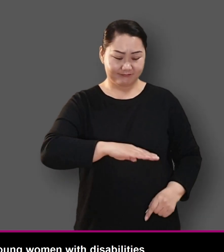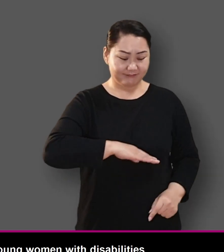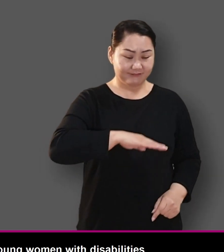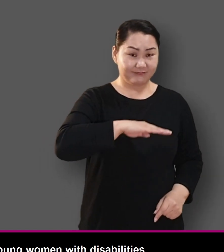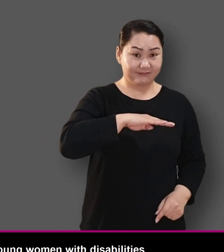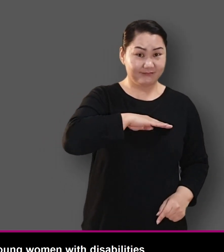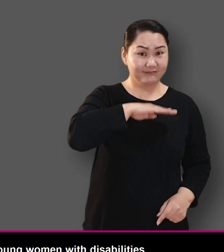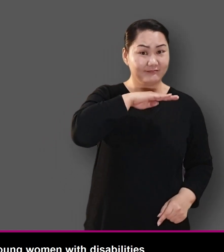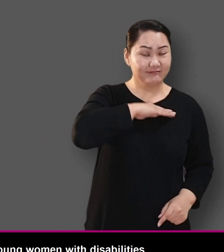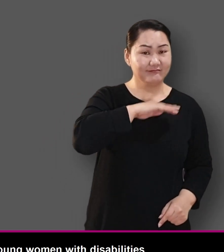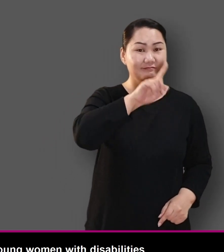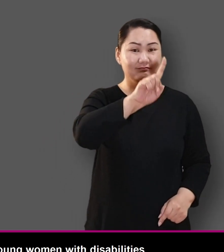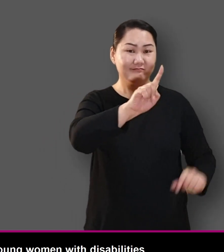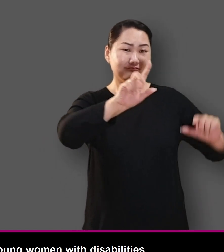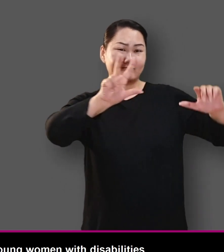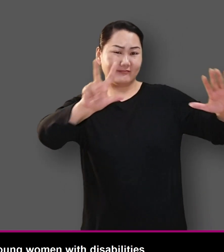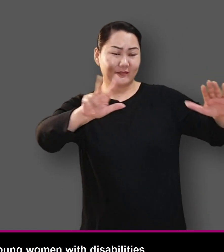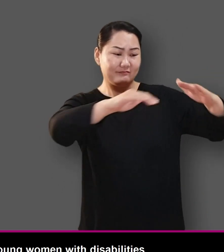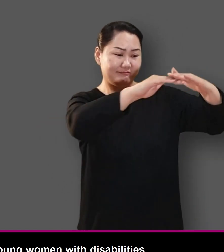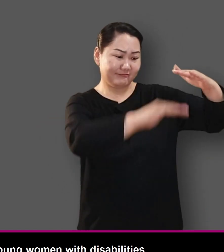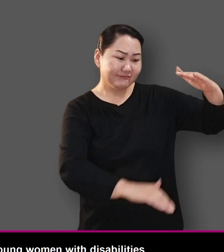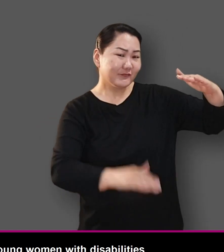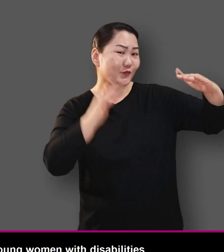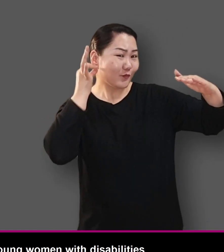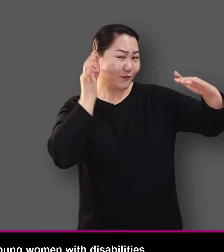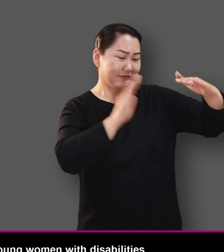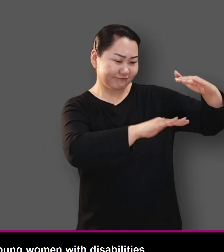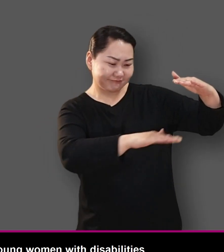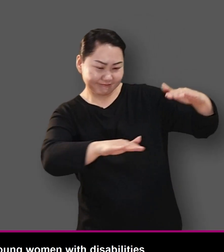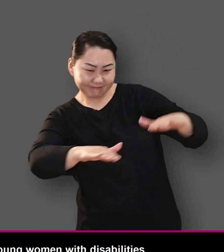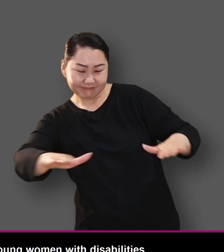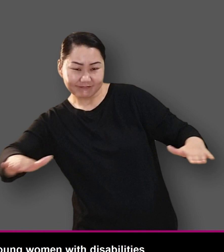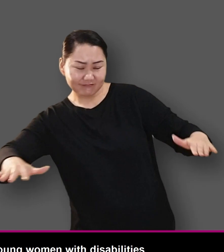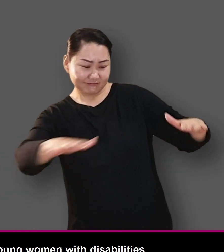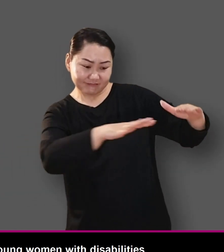Between 40% to 68% of young women with disabilities